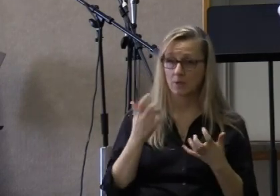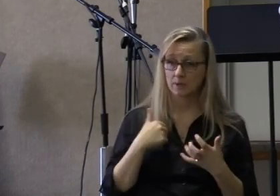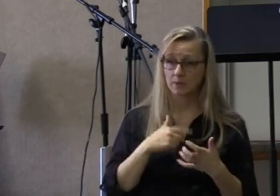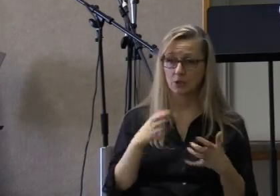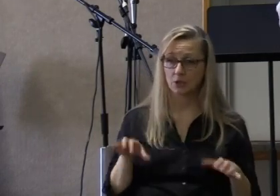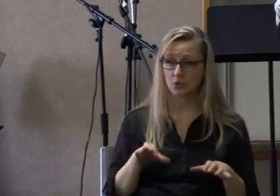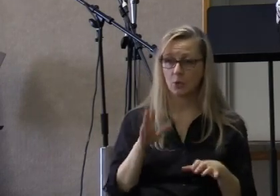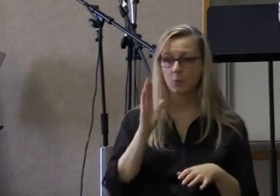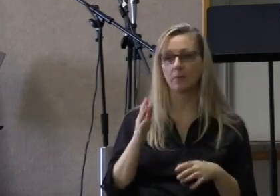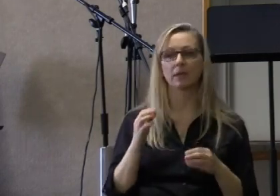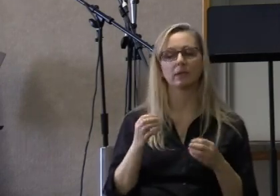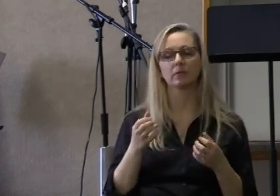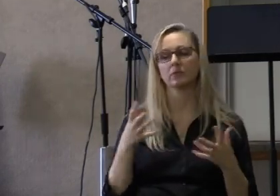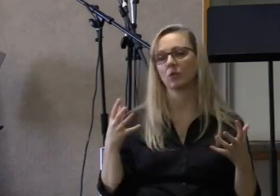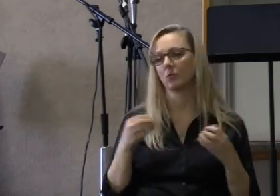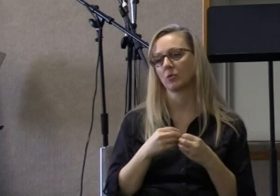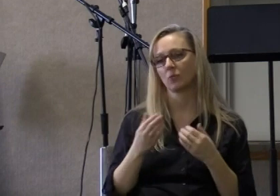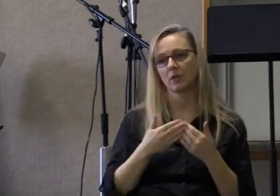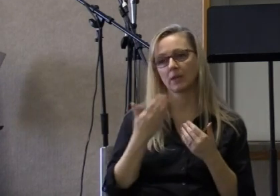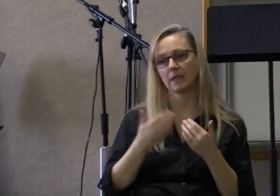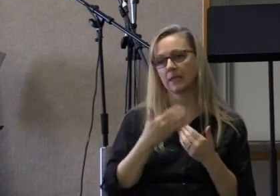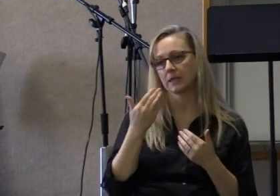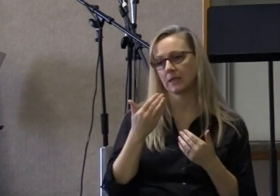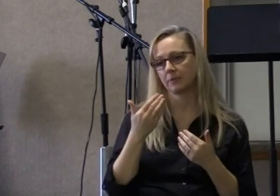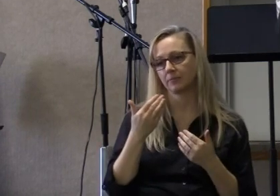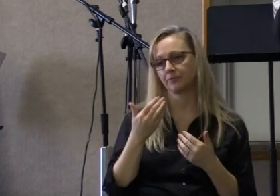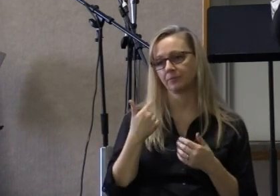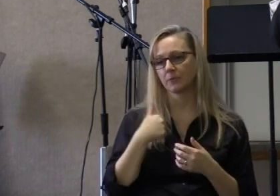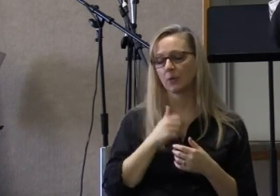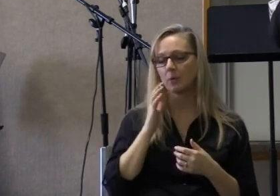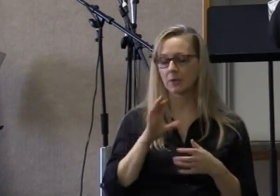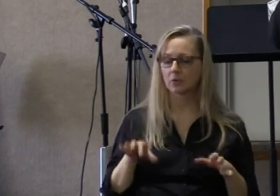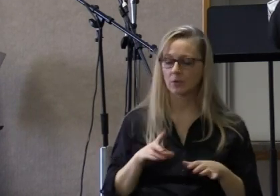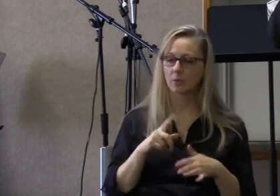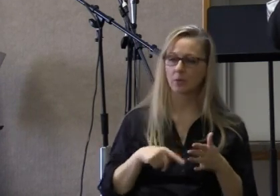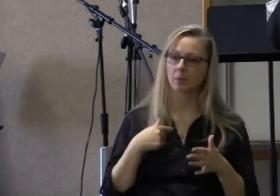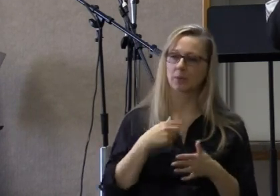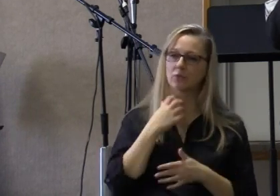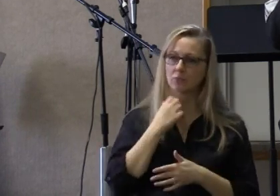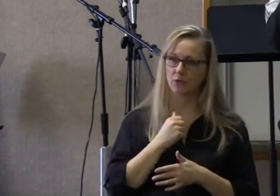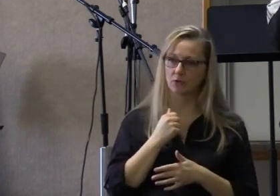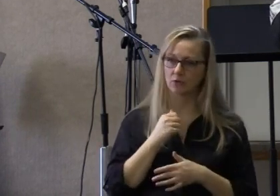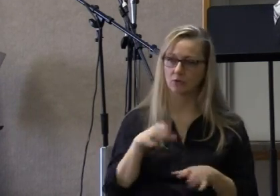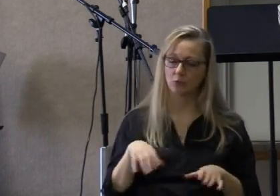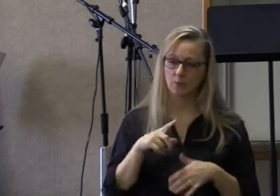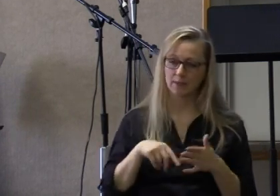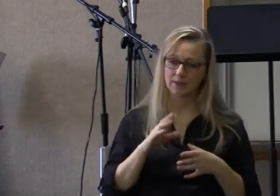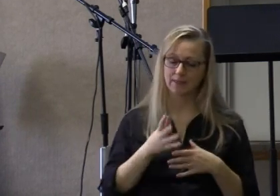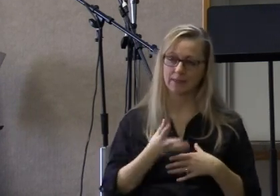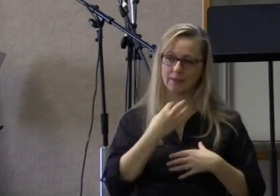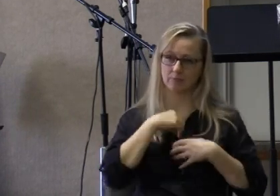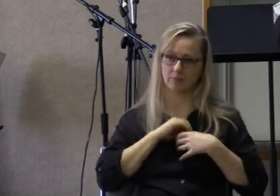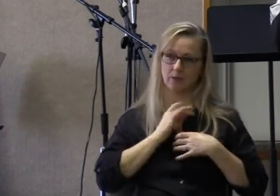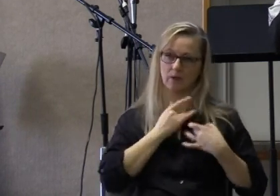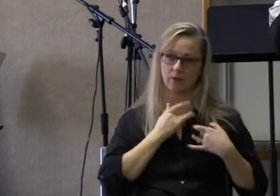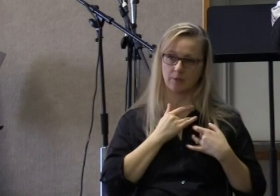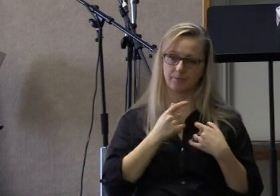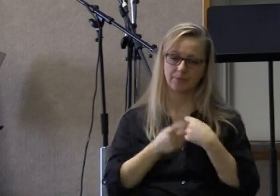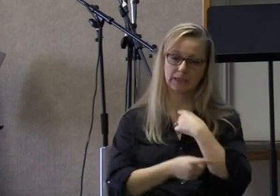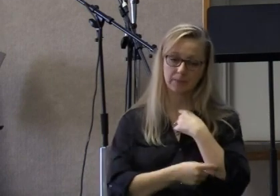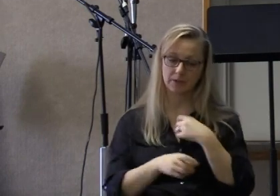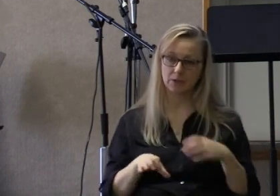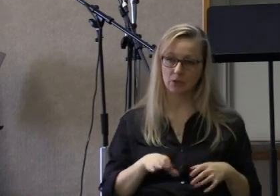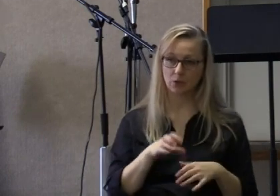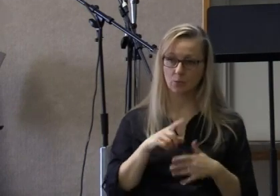far easier. We'll be doing what we treasure. We will be doing what's in our heart. We will be tempted to do what God